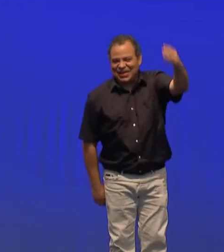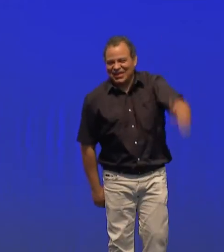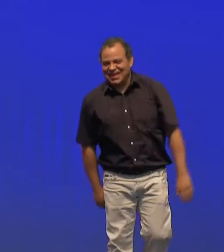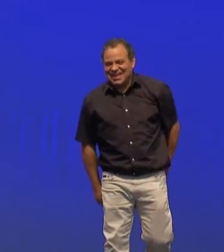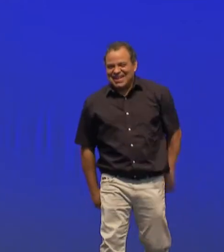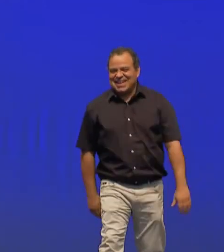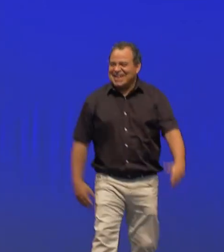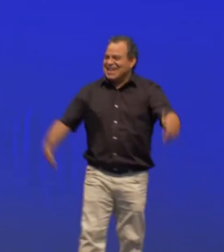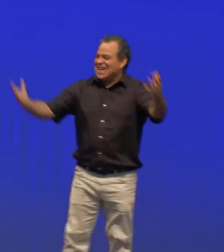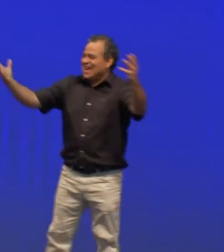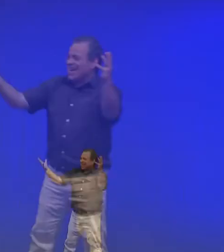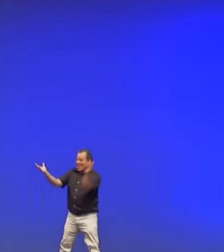Thank you.